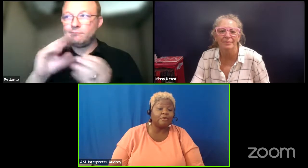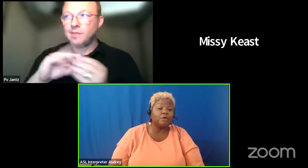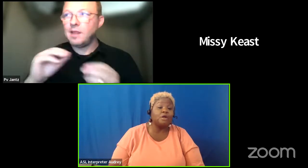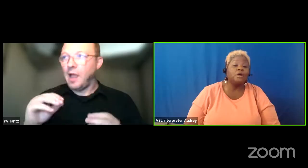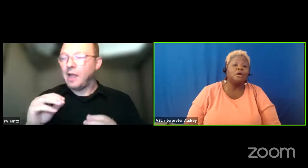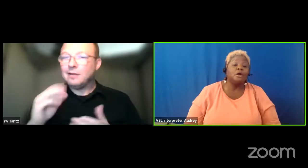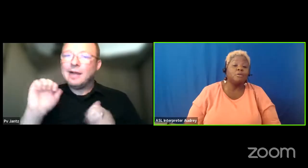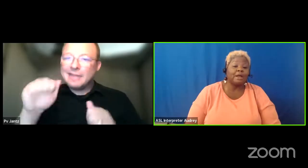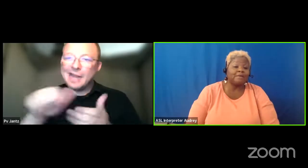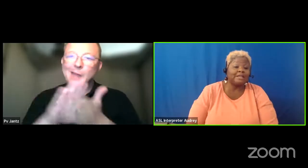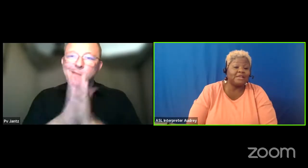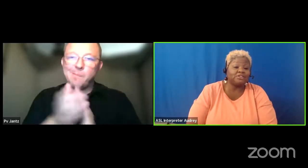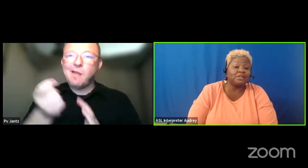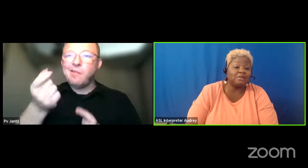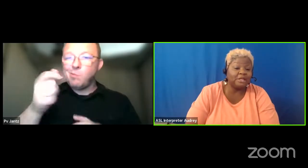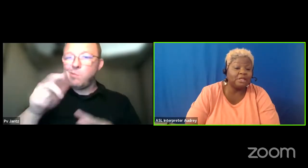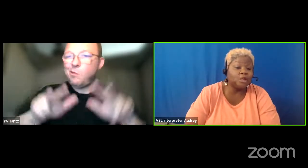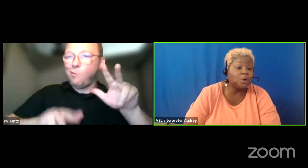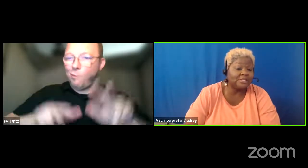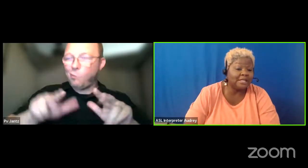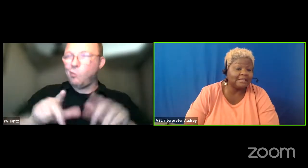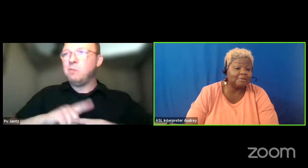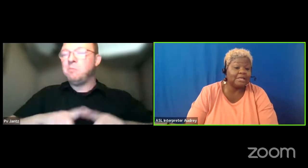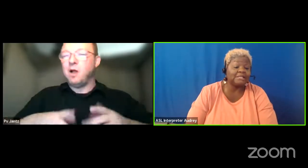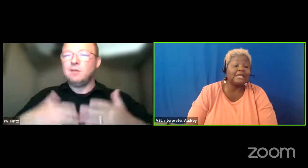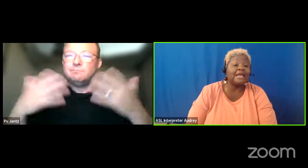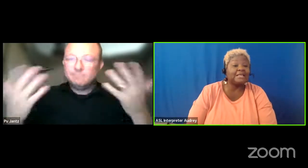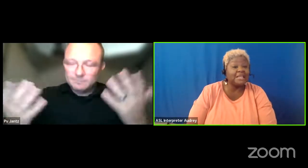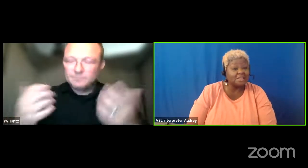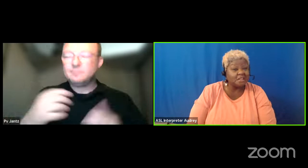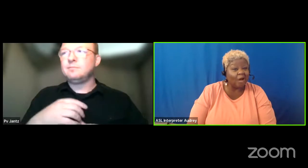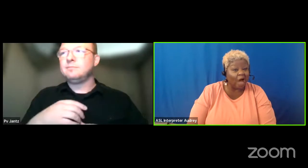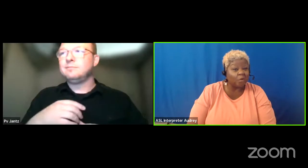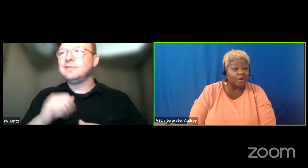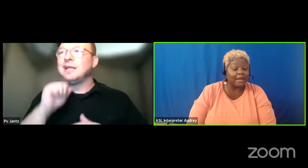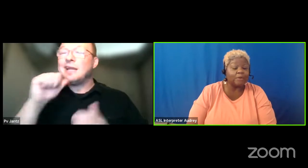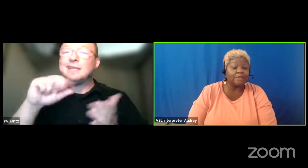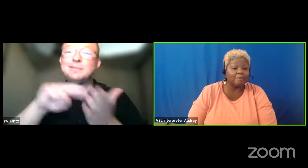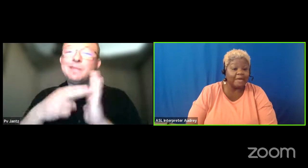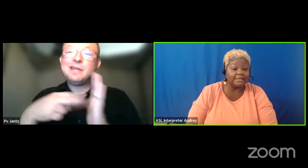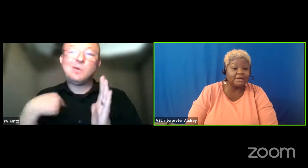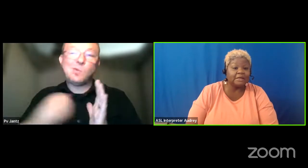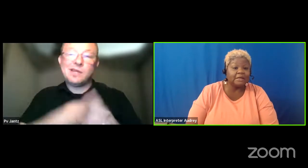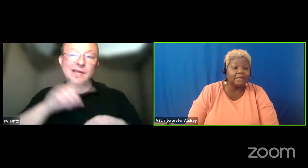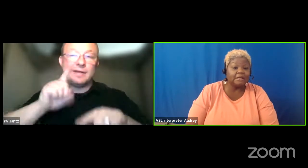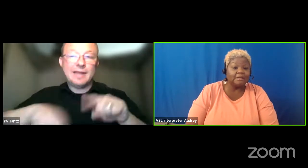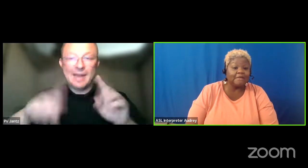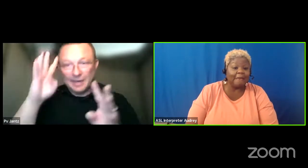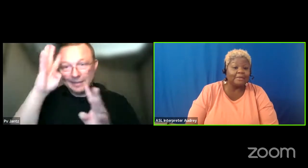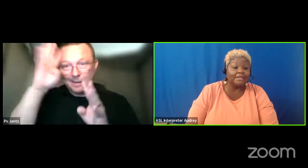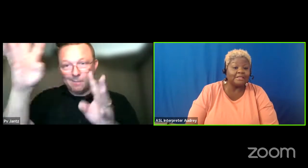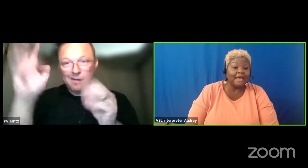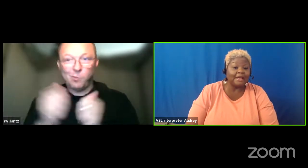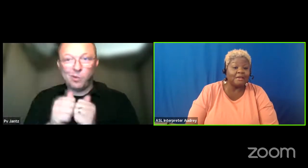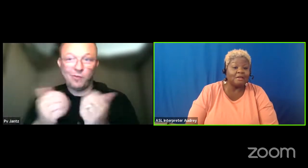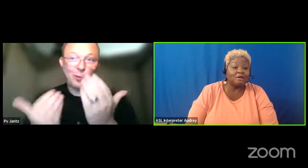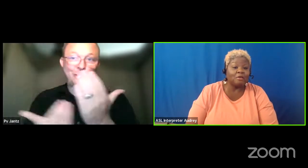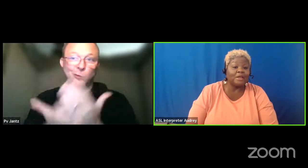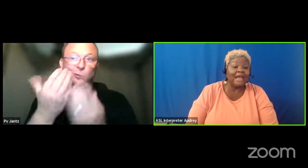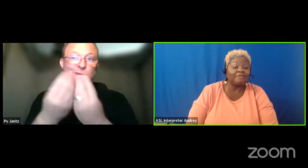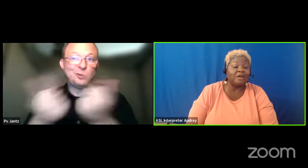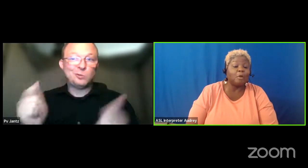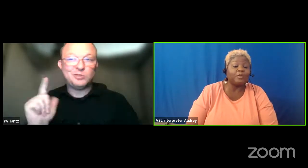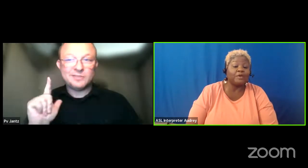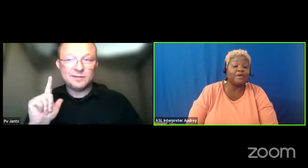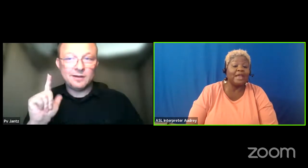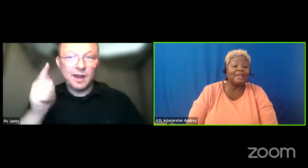everything for recommendation and being noticed at the meetings, it is a little awkward, I will admit. That means that